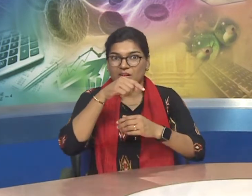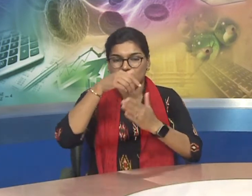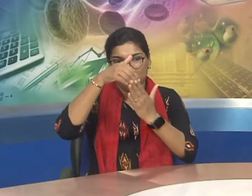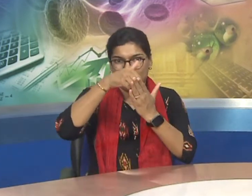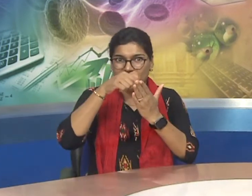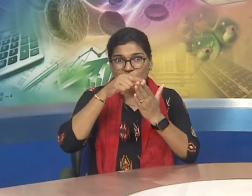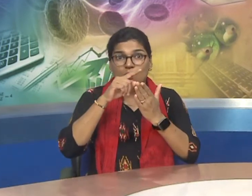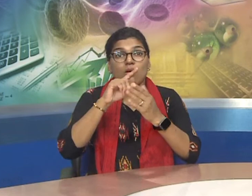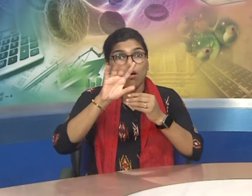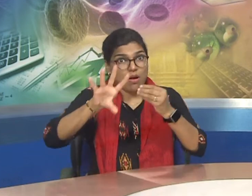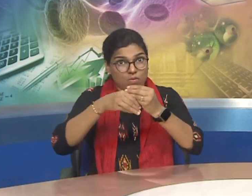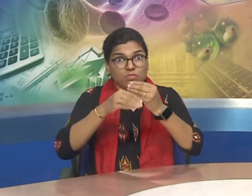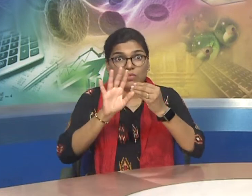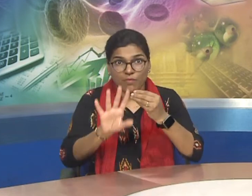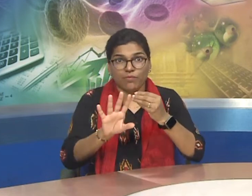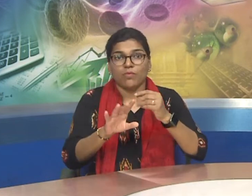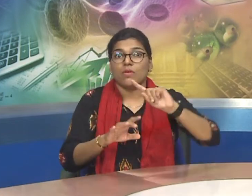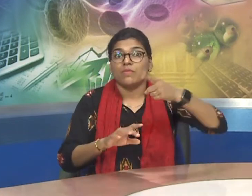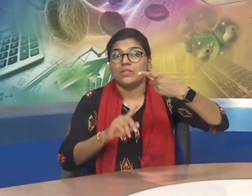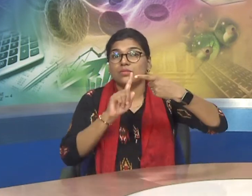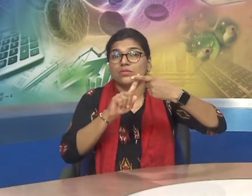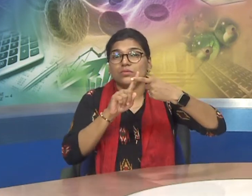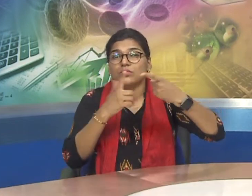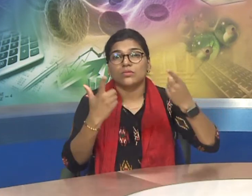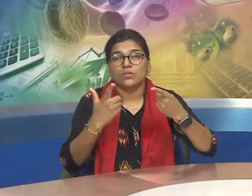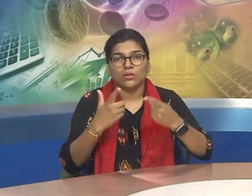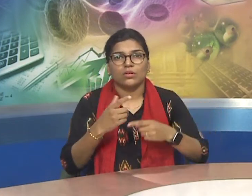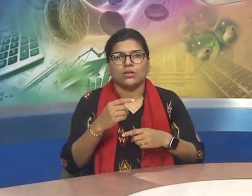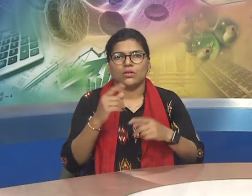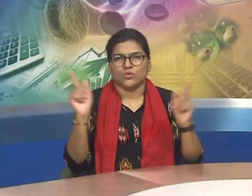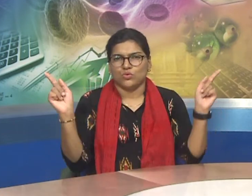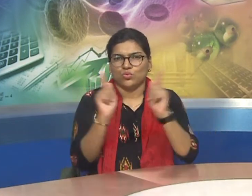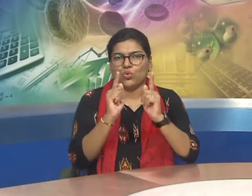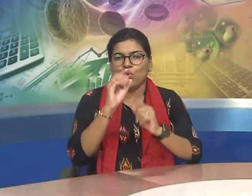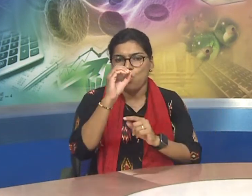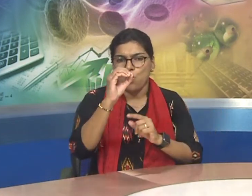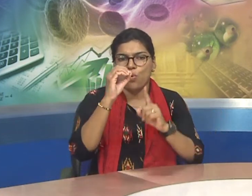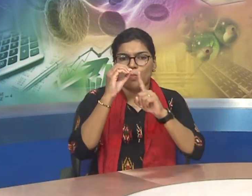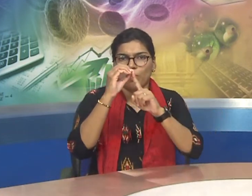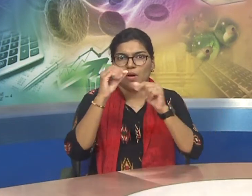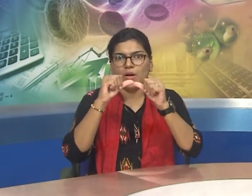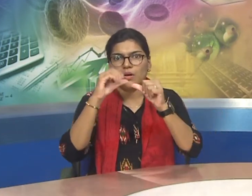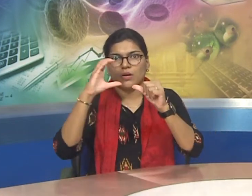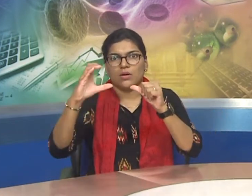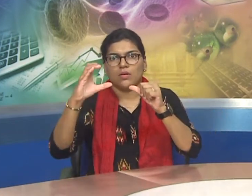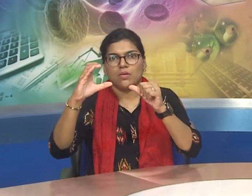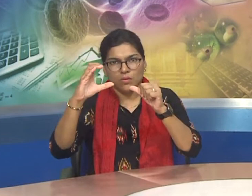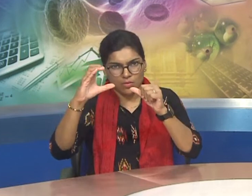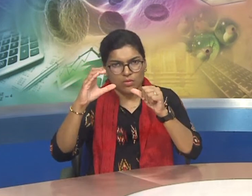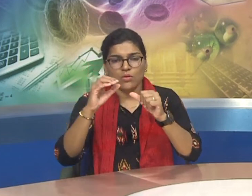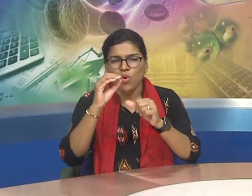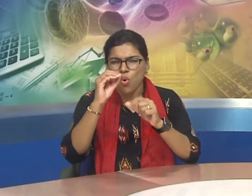This is the third point, which is in continuation of the acquisition and cataloging, which is